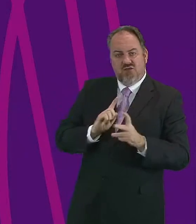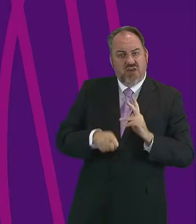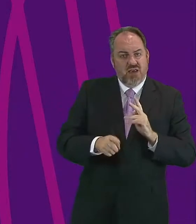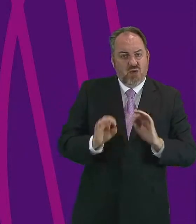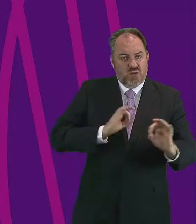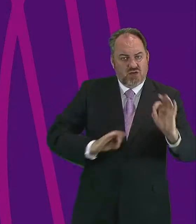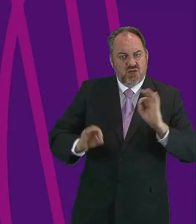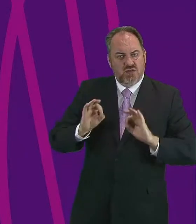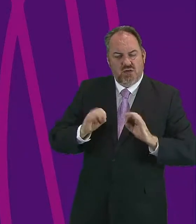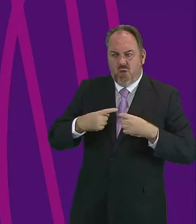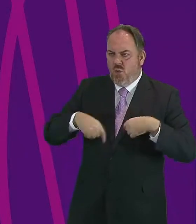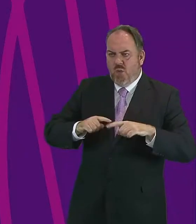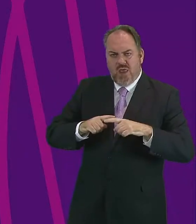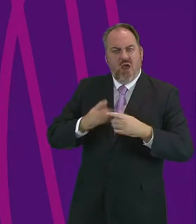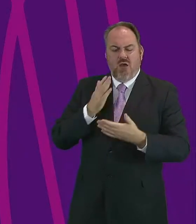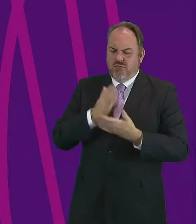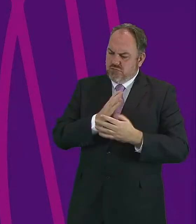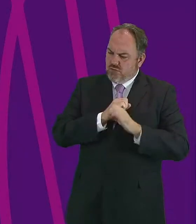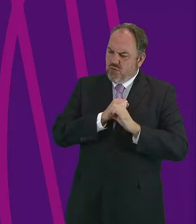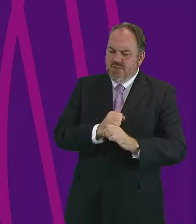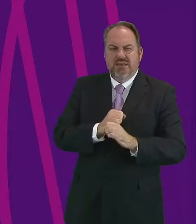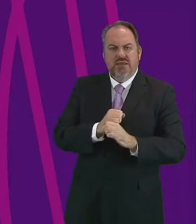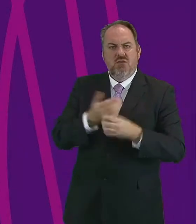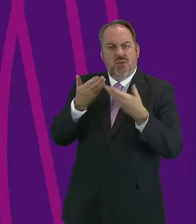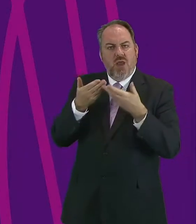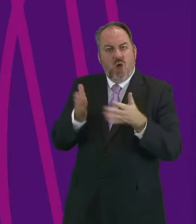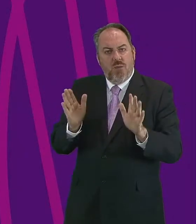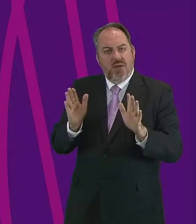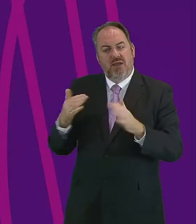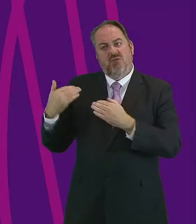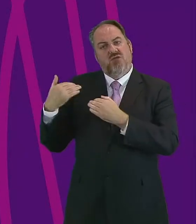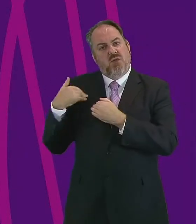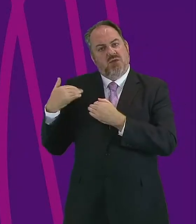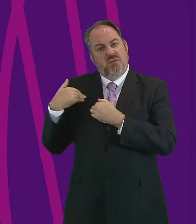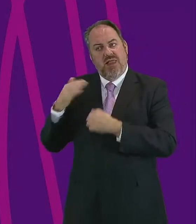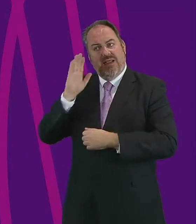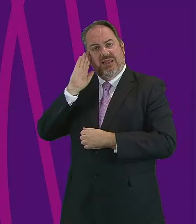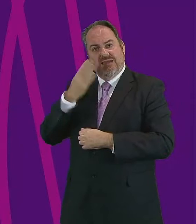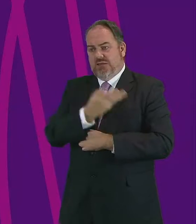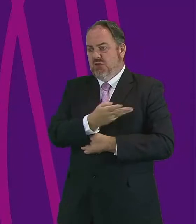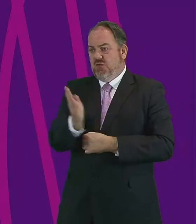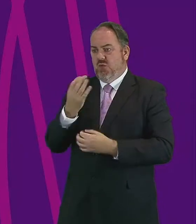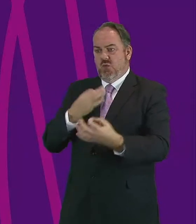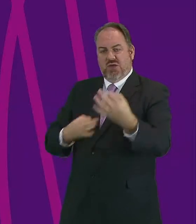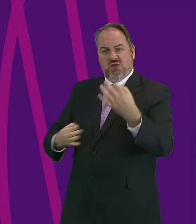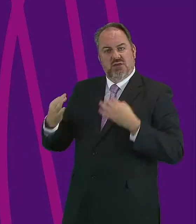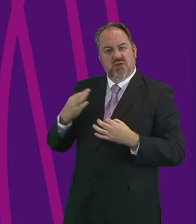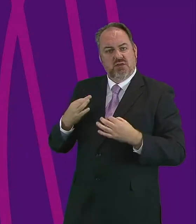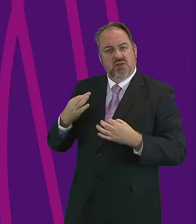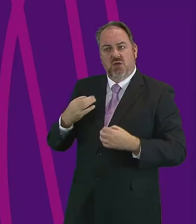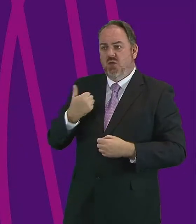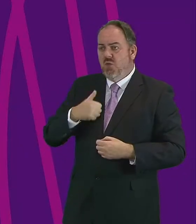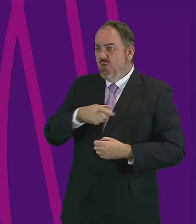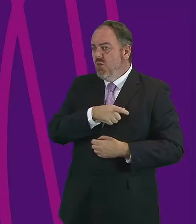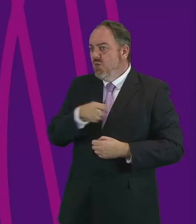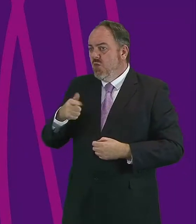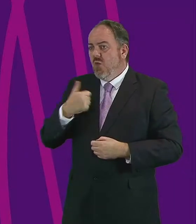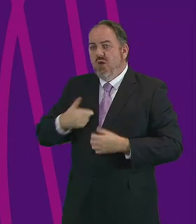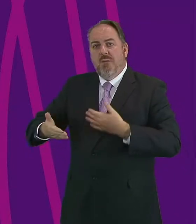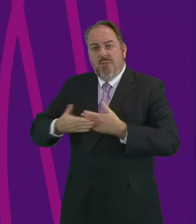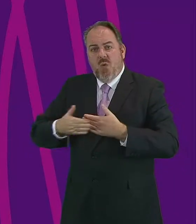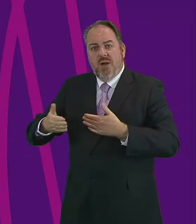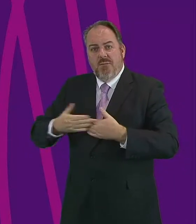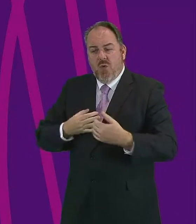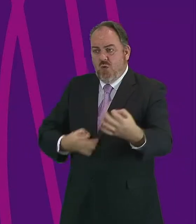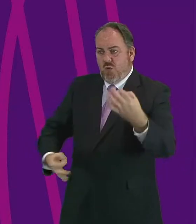our commitment to be accountable to Parliament, but we do wish to respond to the calls for enhanced scrutiny. Presiding Officer, I've therefore today